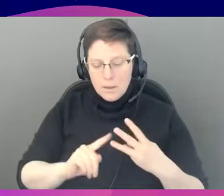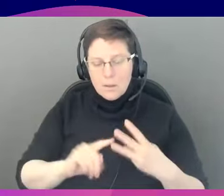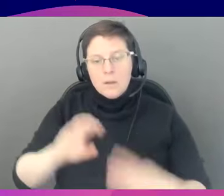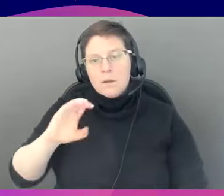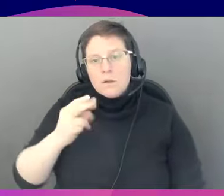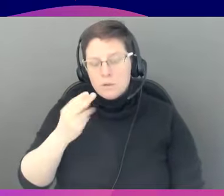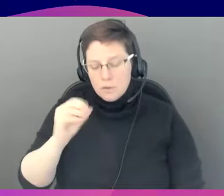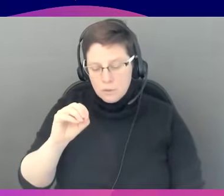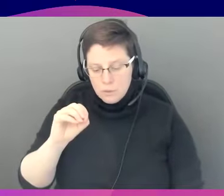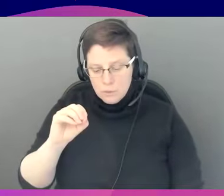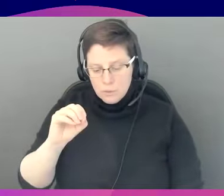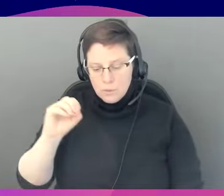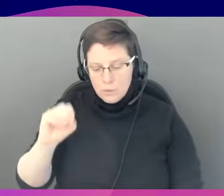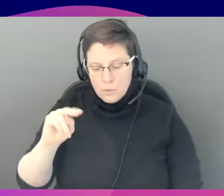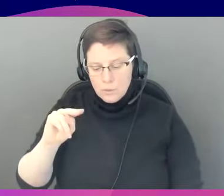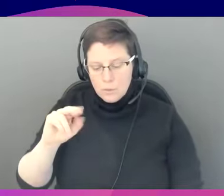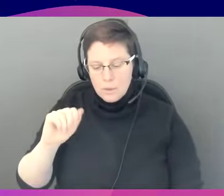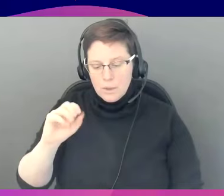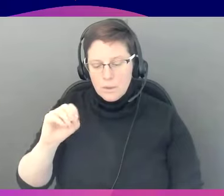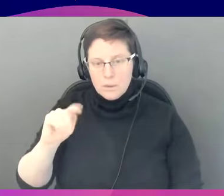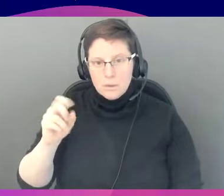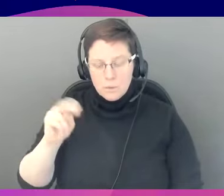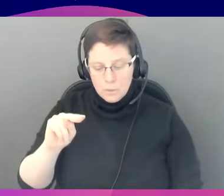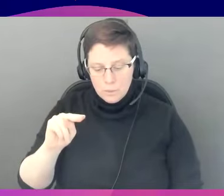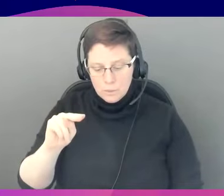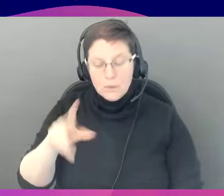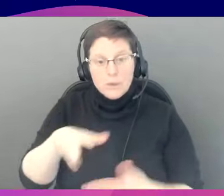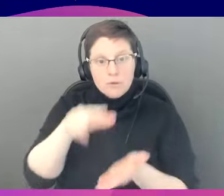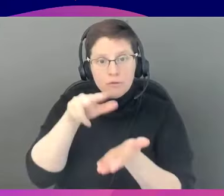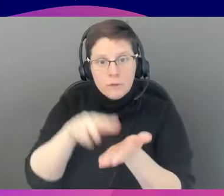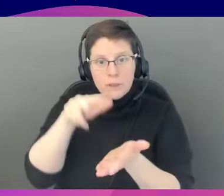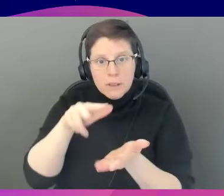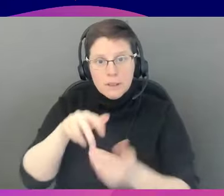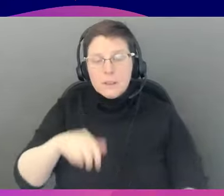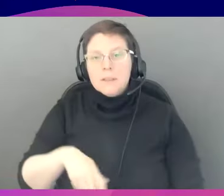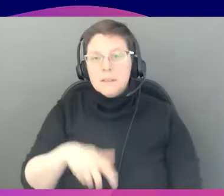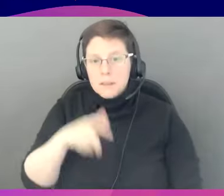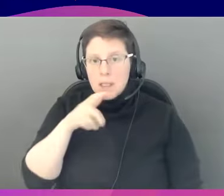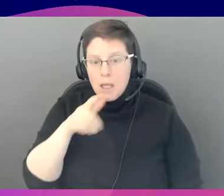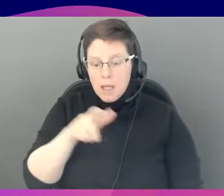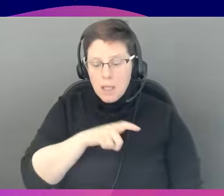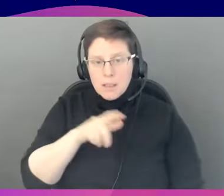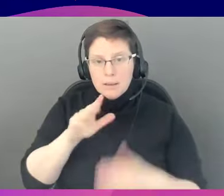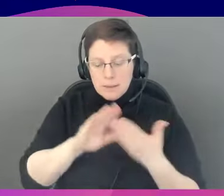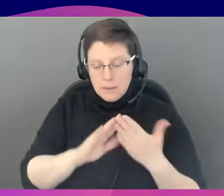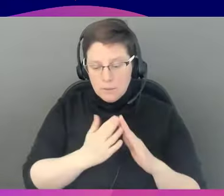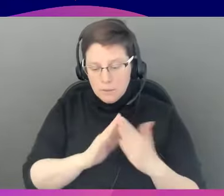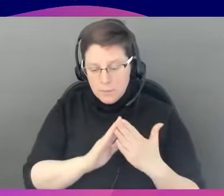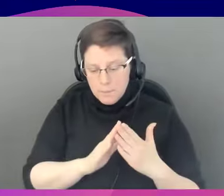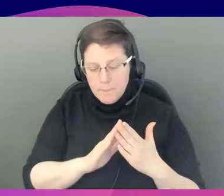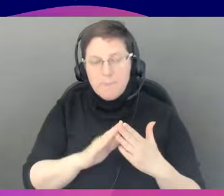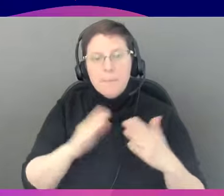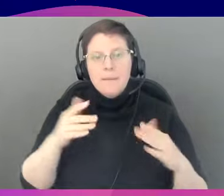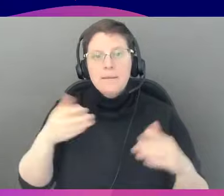sovereignty. We also recognize that many Black people were violently displaced to Canada through settler colonialism